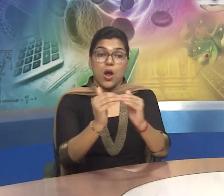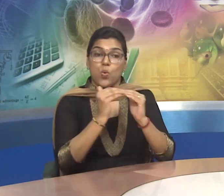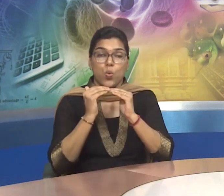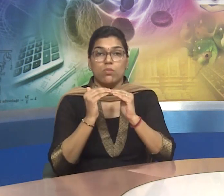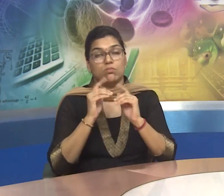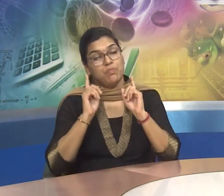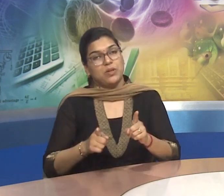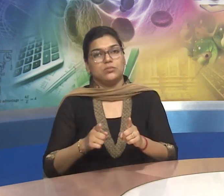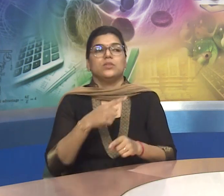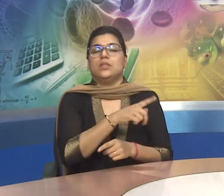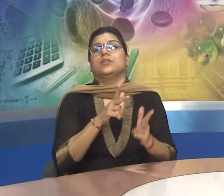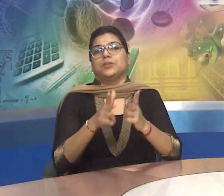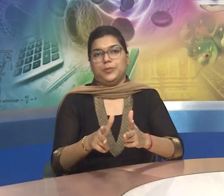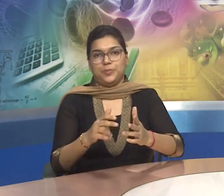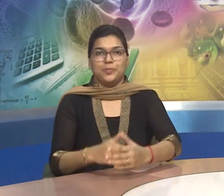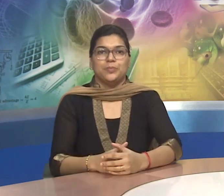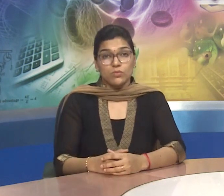places equally.